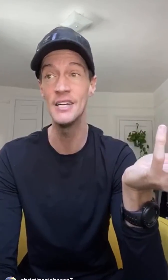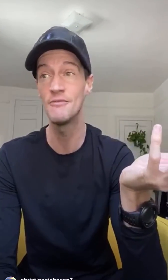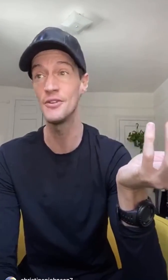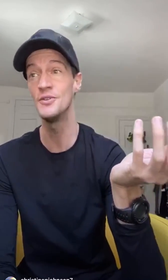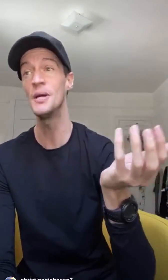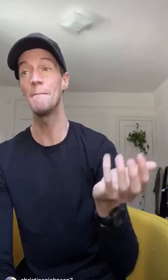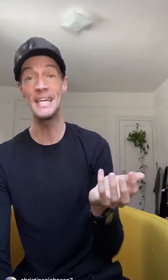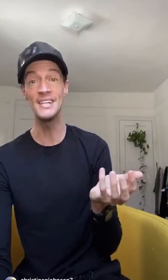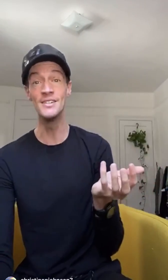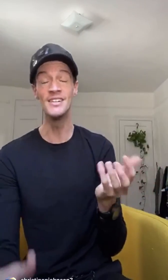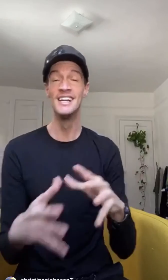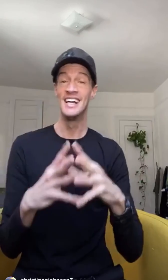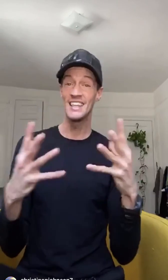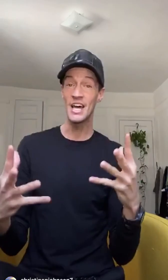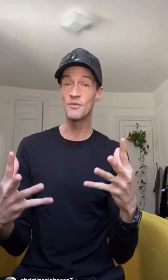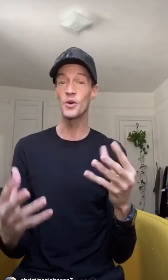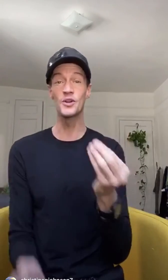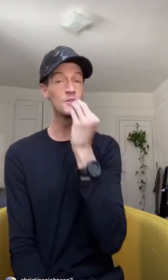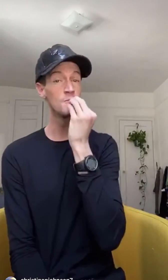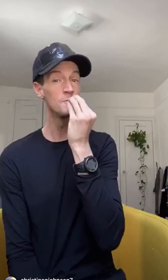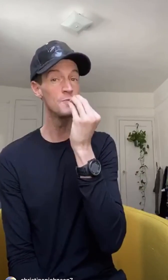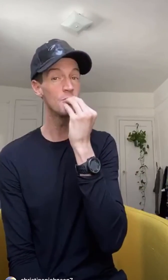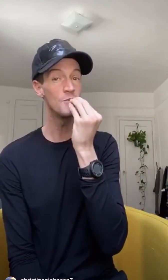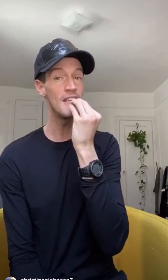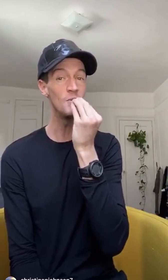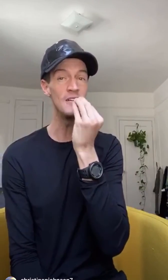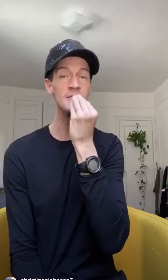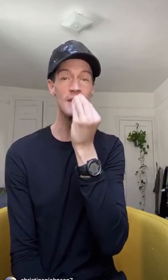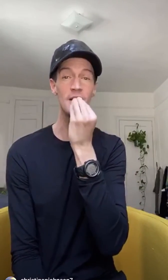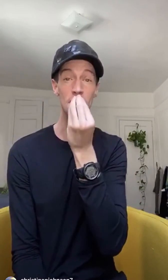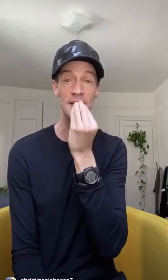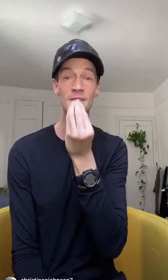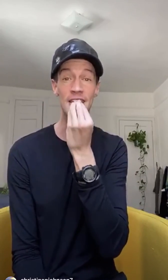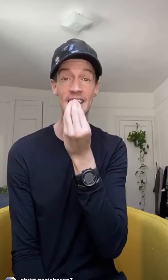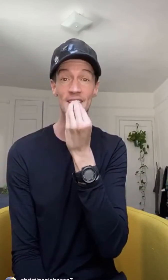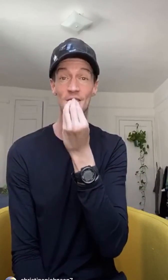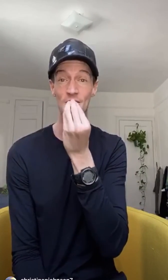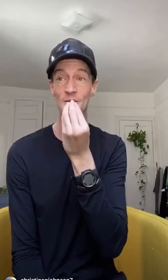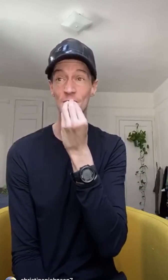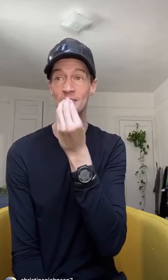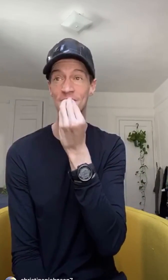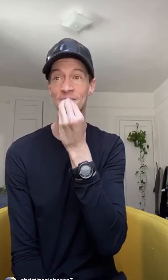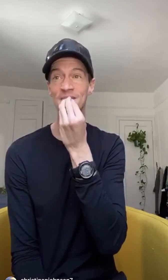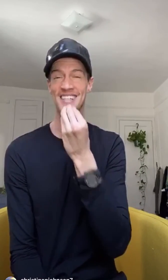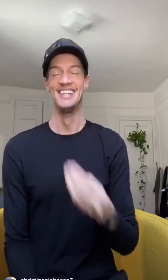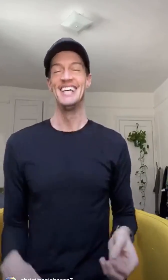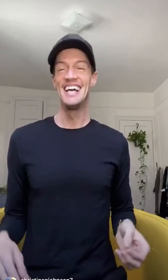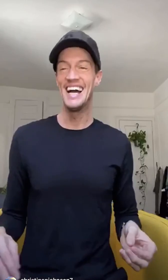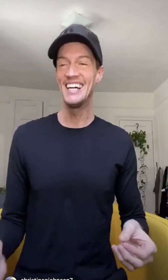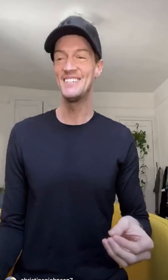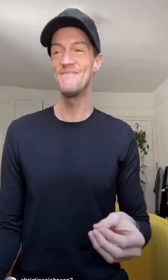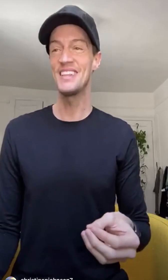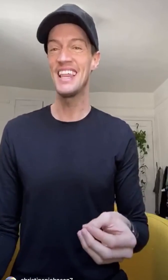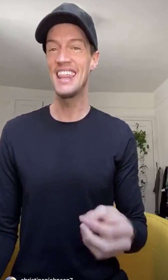nice. Just the sign for eat. You just tap it a couple times on your mouth, and that could